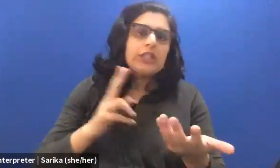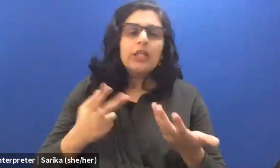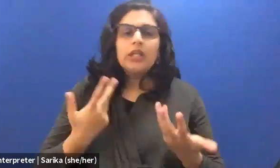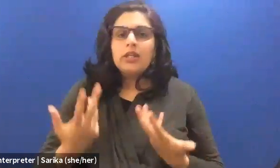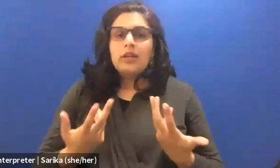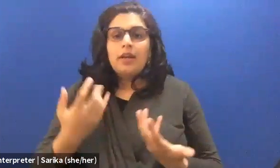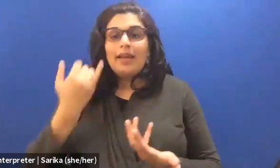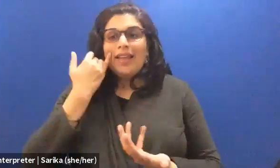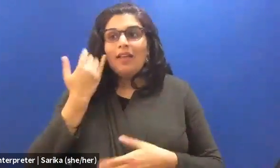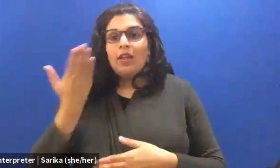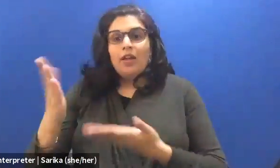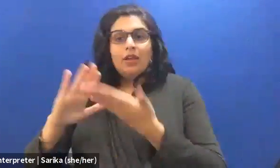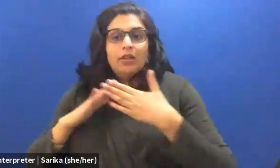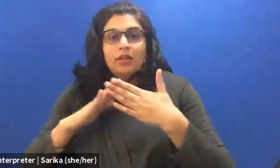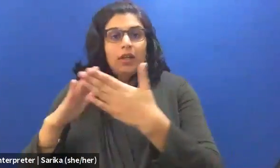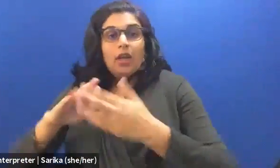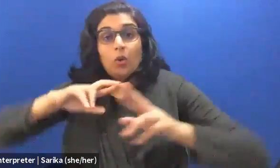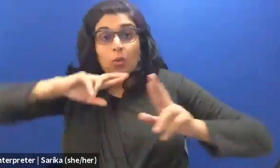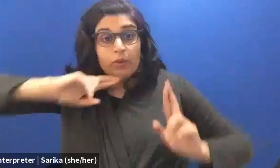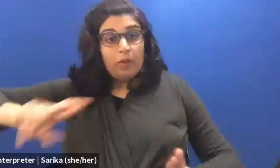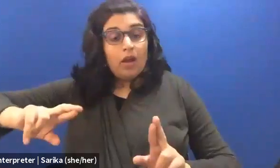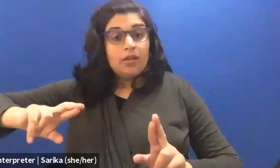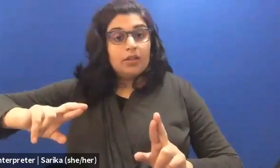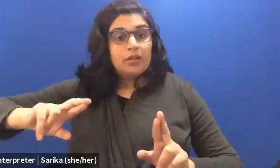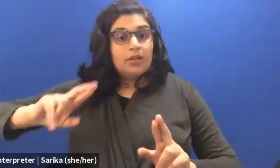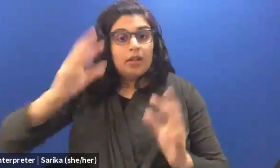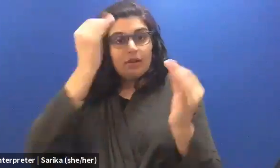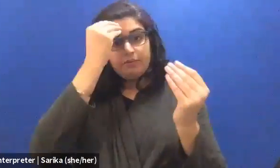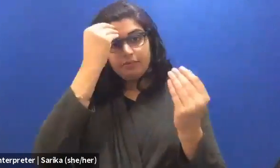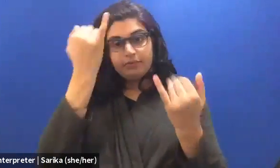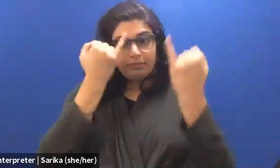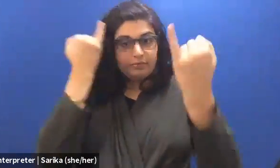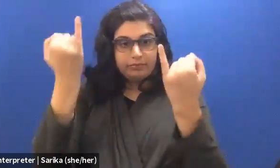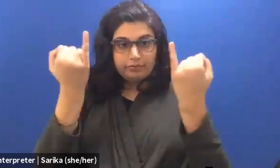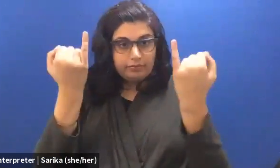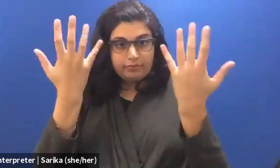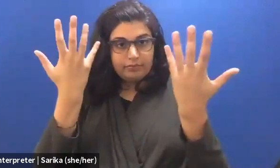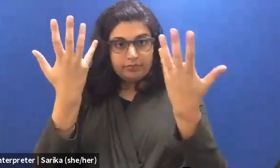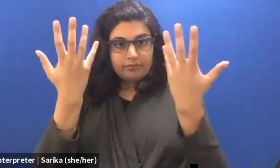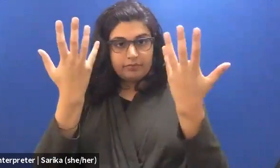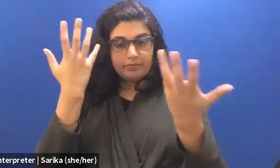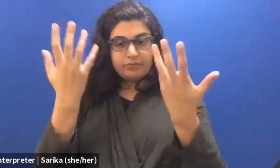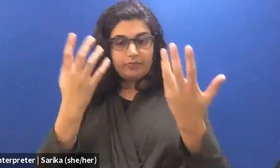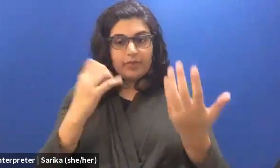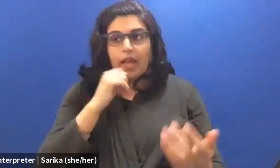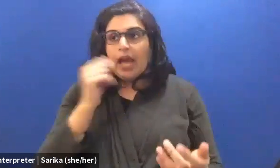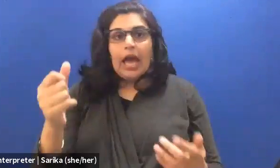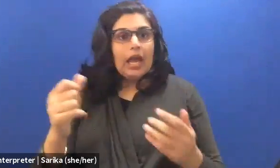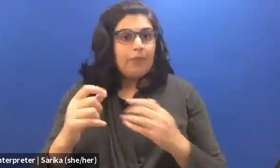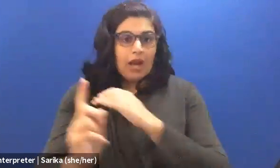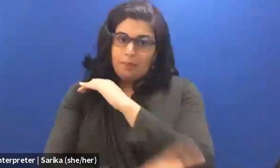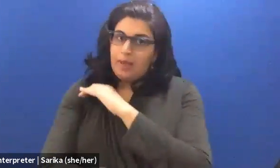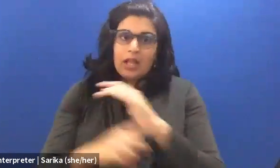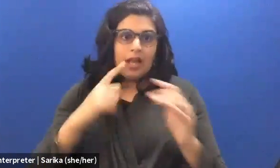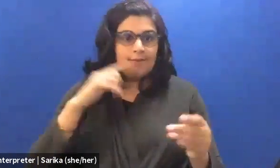a community response, and the idea that I am not going to be penalized for telling